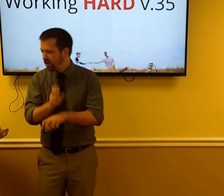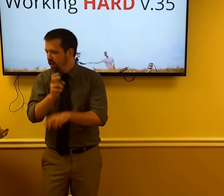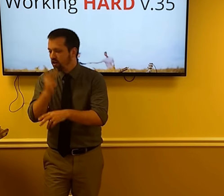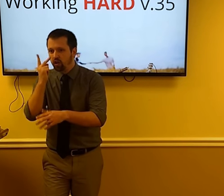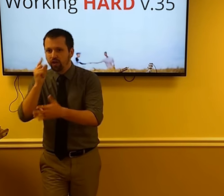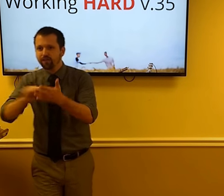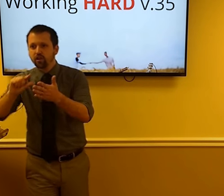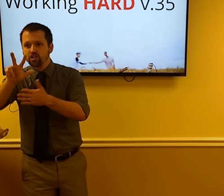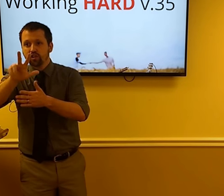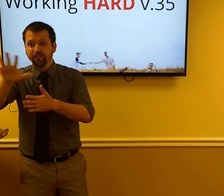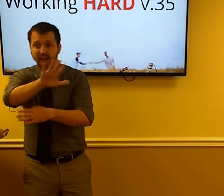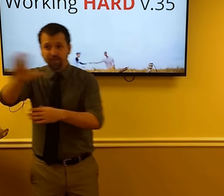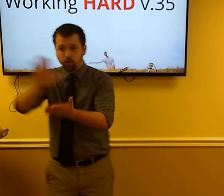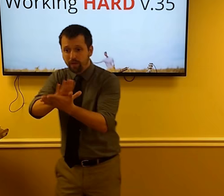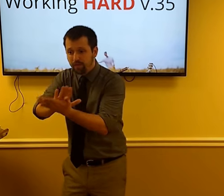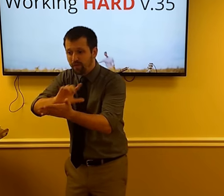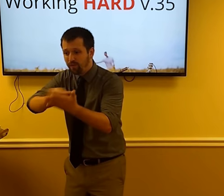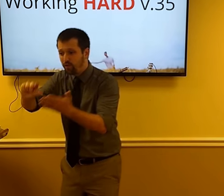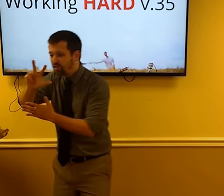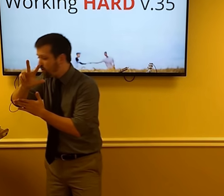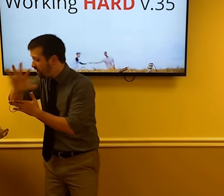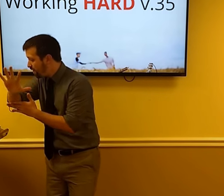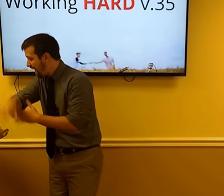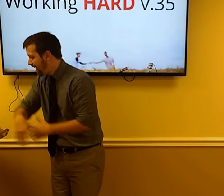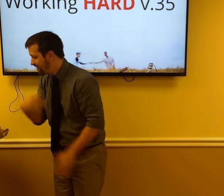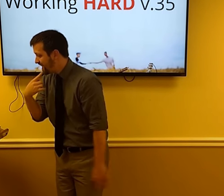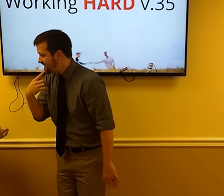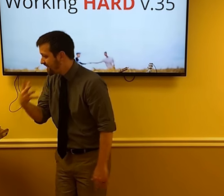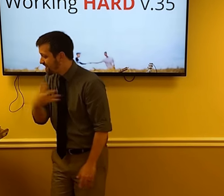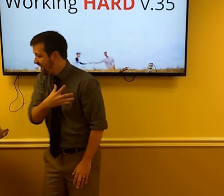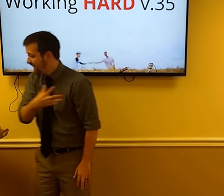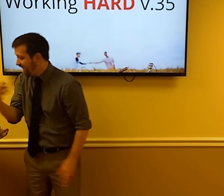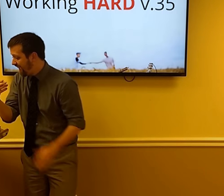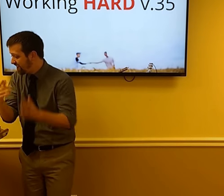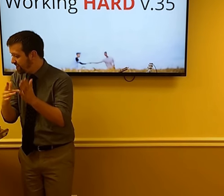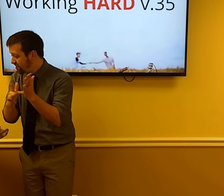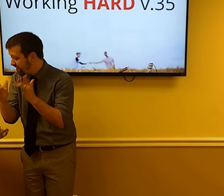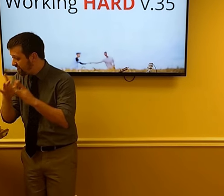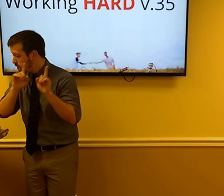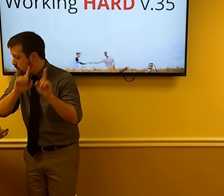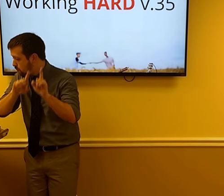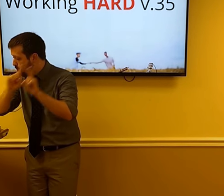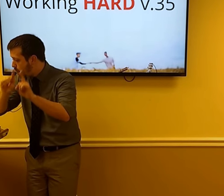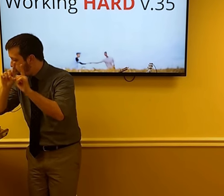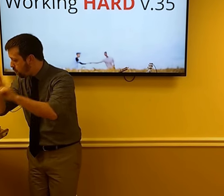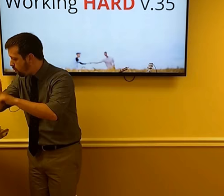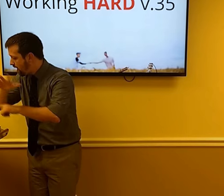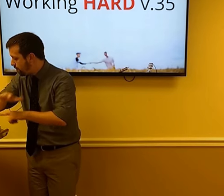Thank you. Oh, thank you. Thank you. Thank you. Thank you. Thank you. Thank you. Thank you. Thank you. Thank you. Thank you. Thank you. Thank you. Thank